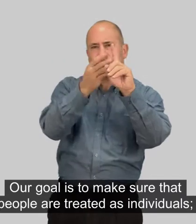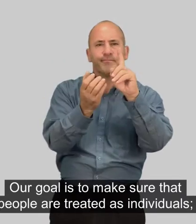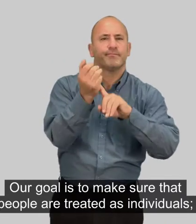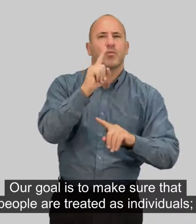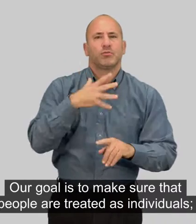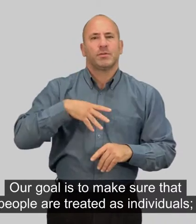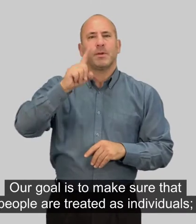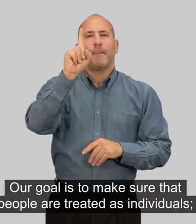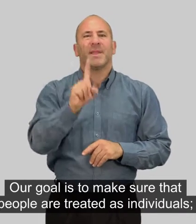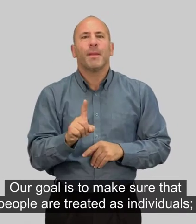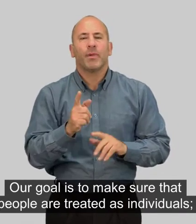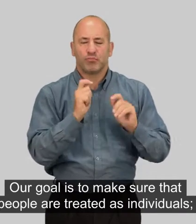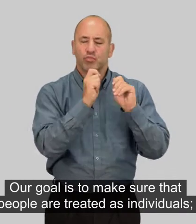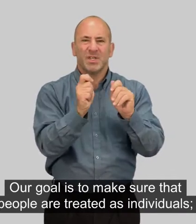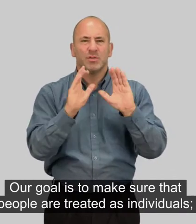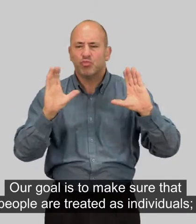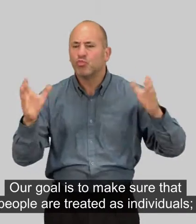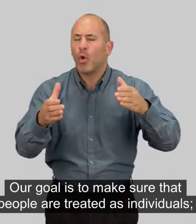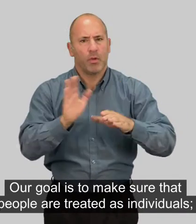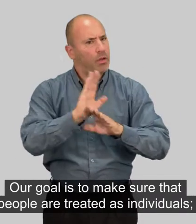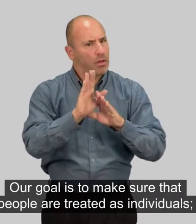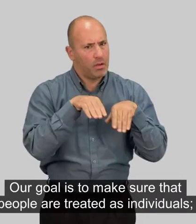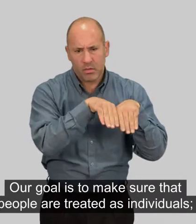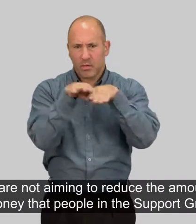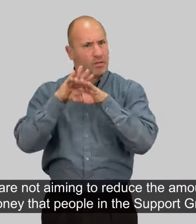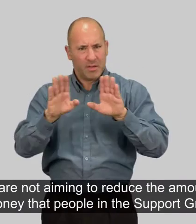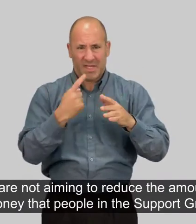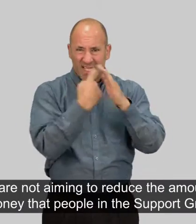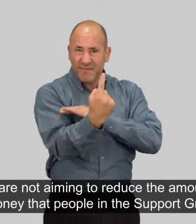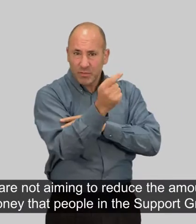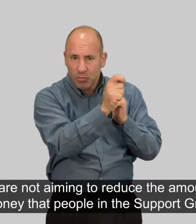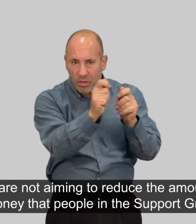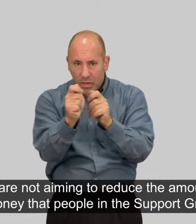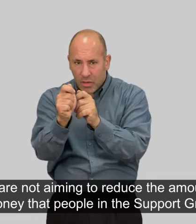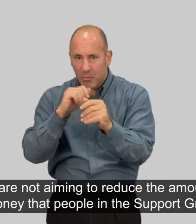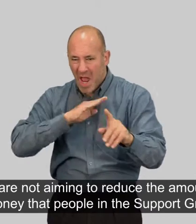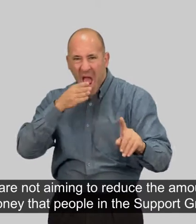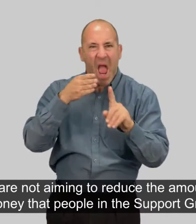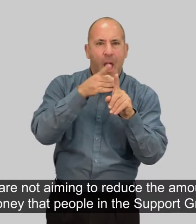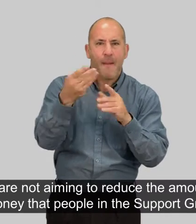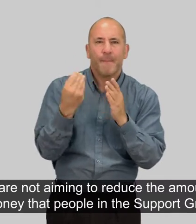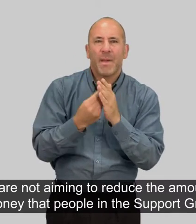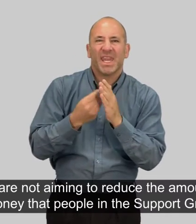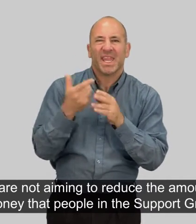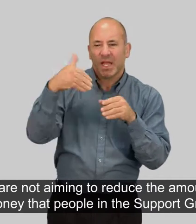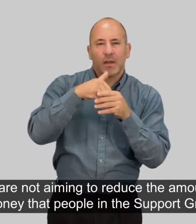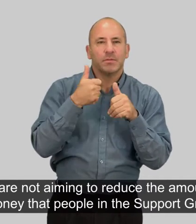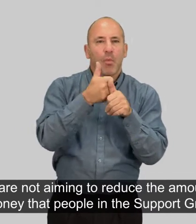Our goal is to make sure that people are treated as individuals. We are not aiming to reduce the amount of money that people in the support